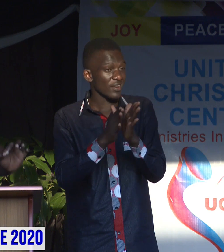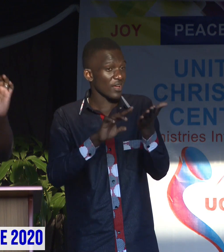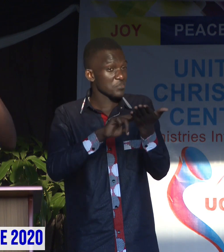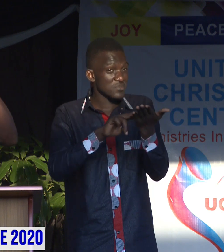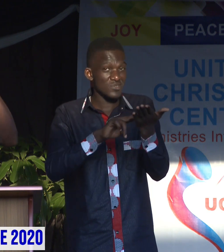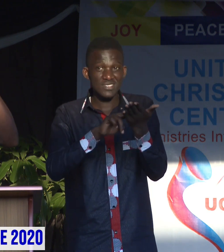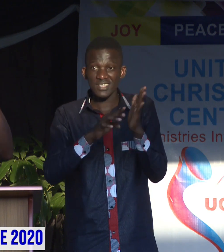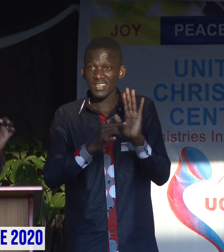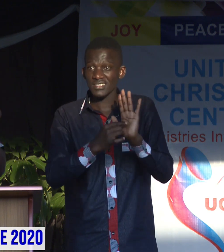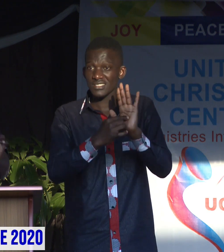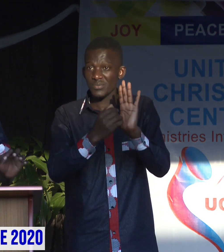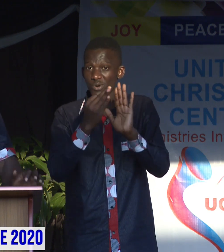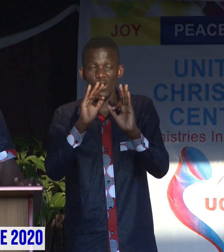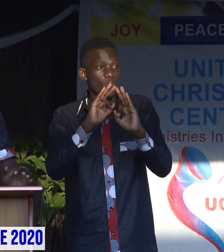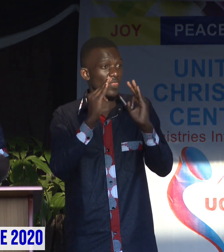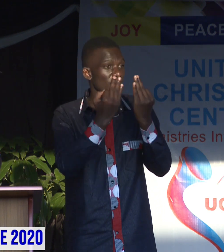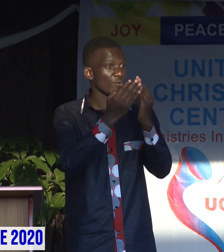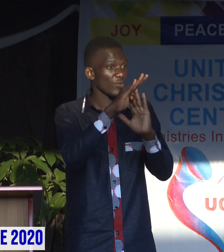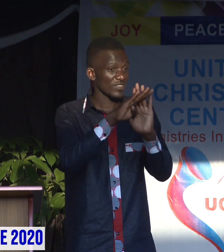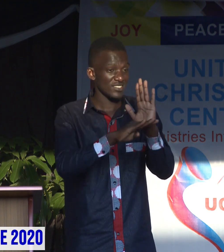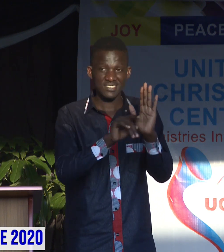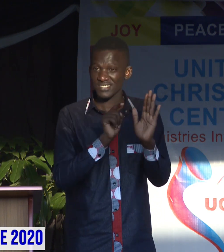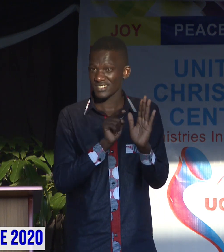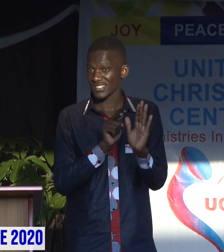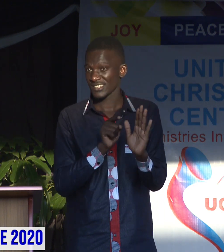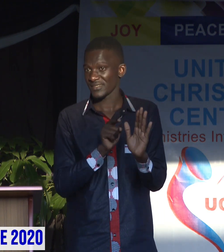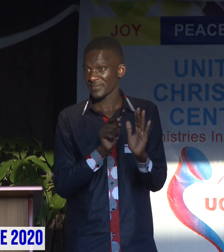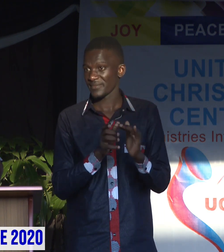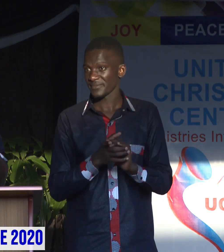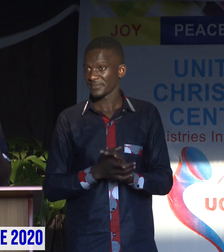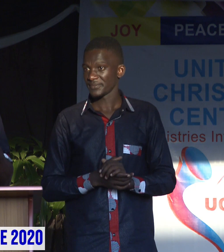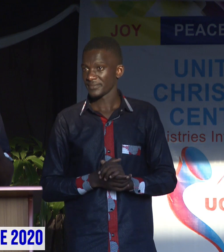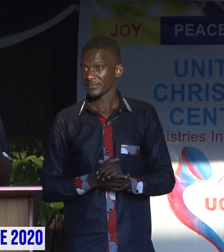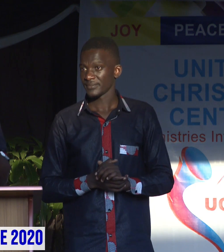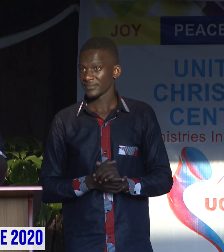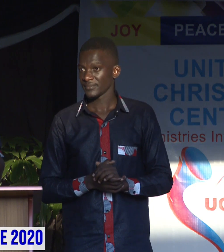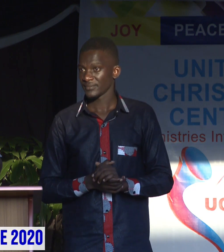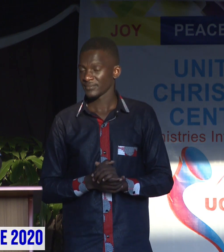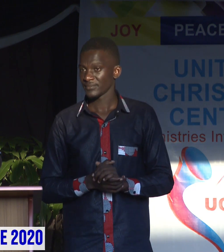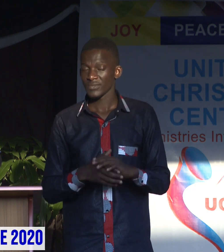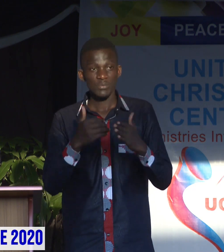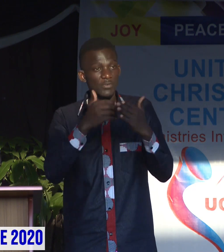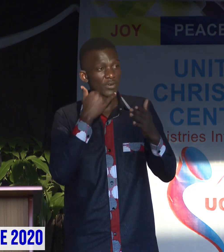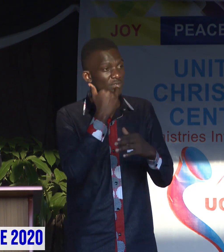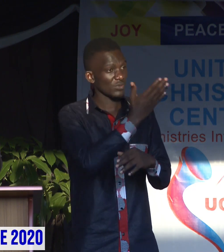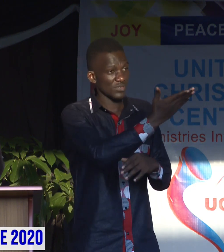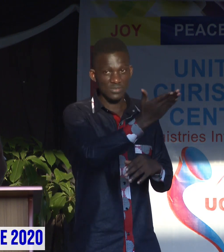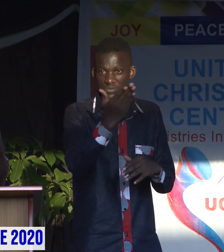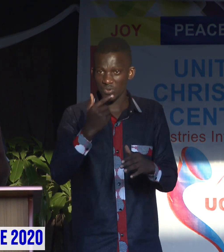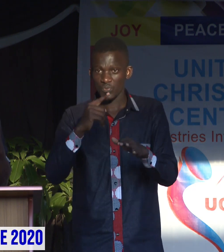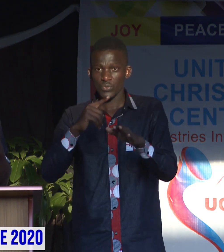an example of family system. Era ngenda ko isecho kulabirako echa family system. I was telling you when we are